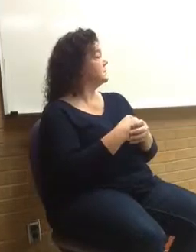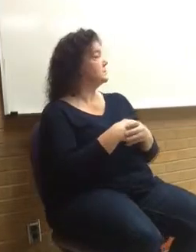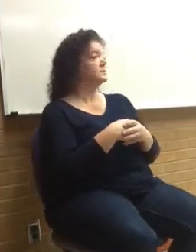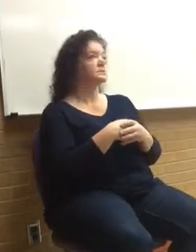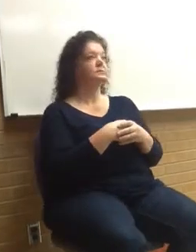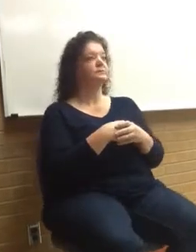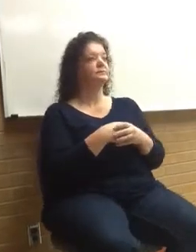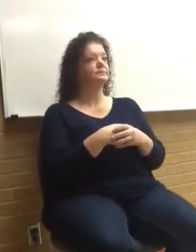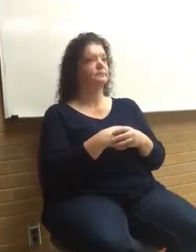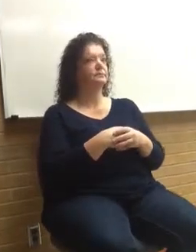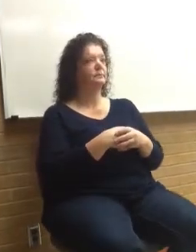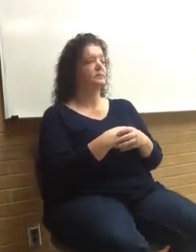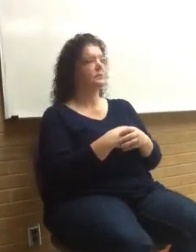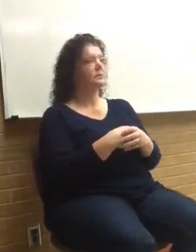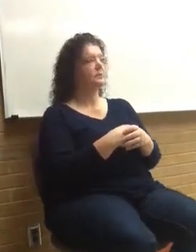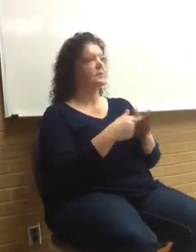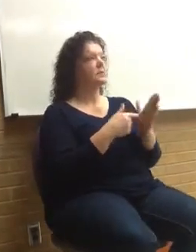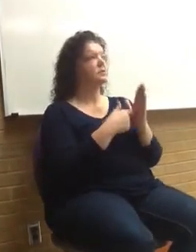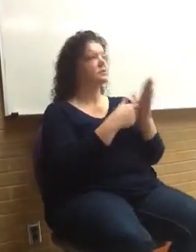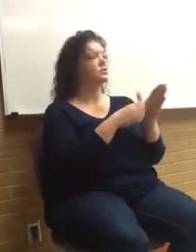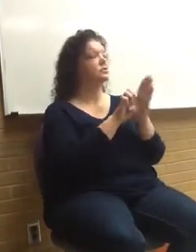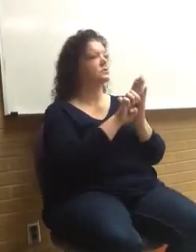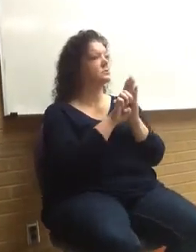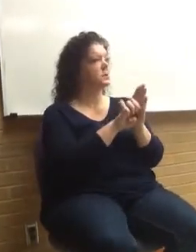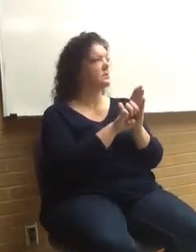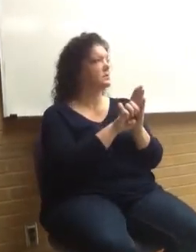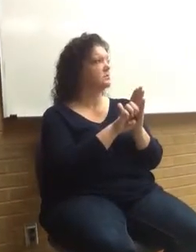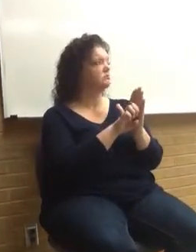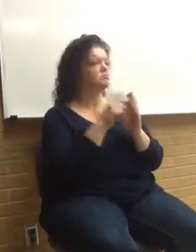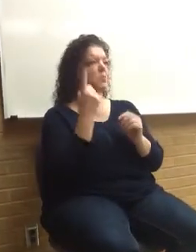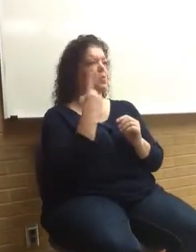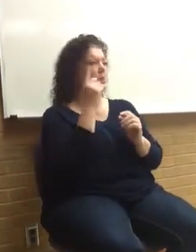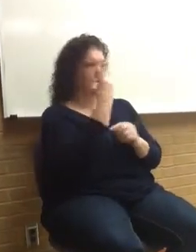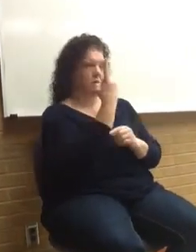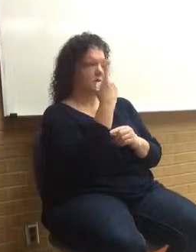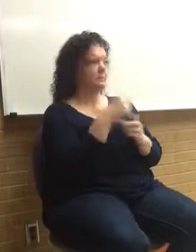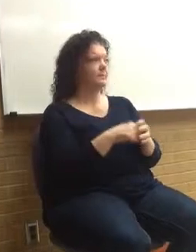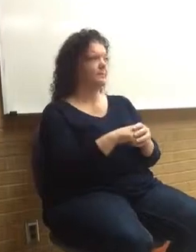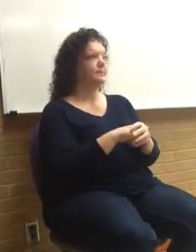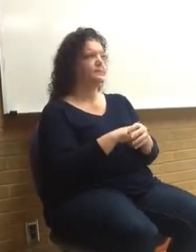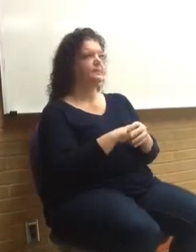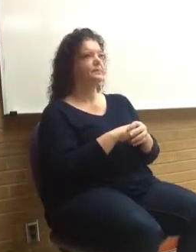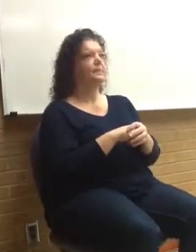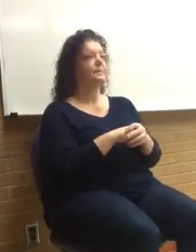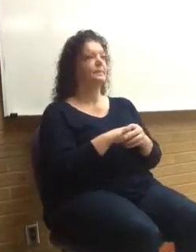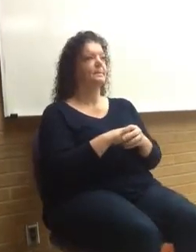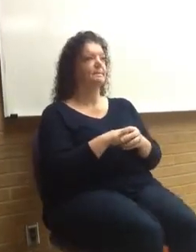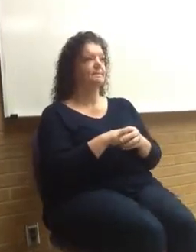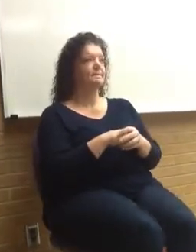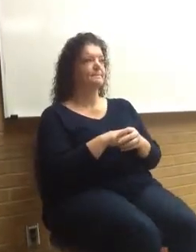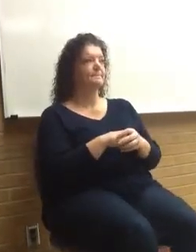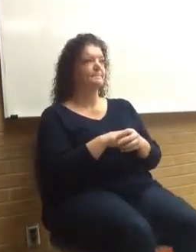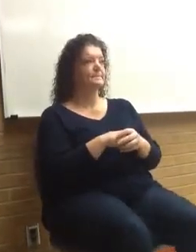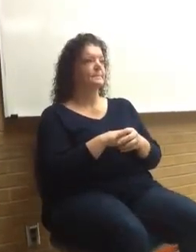I want to show you one example only. We don't need to do more. As soon as I tell you what you should pay attention when you get home, you love this